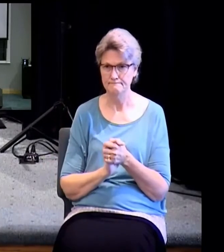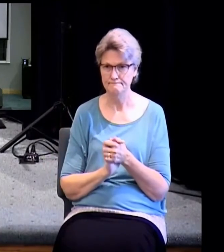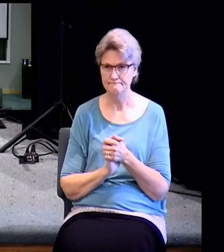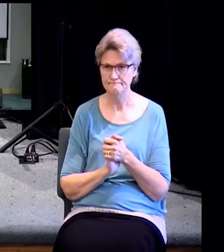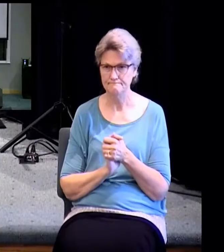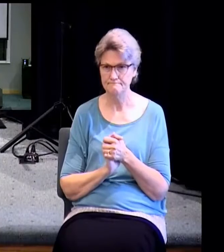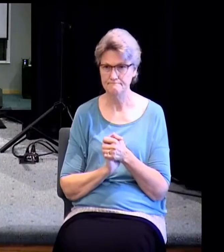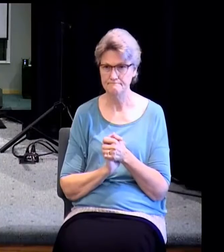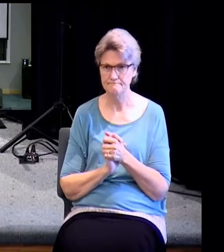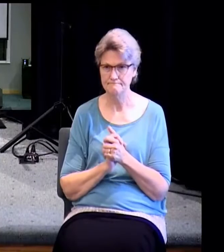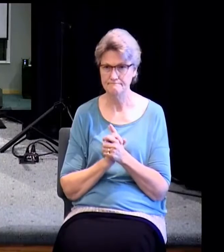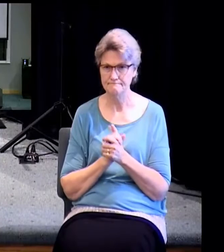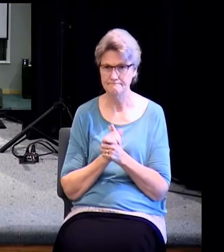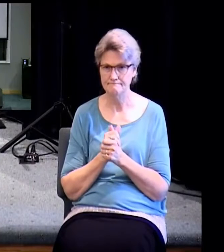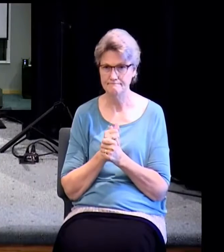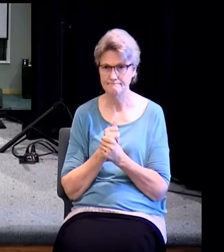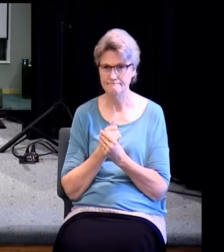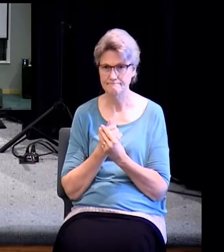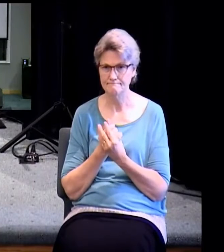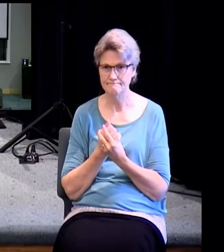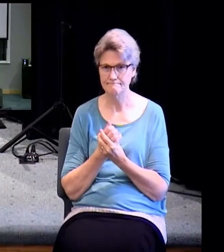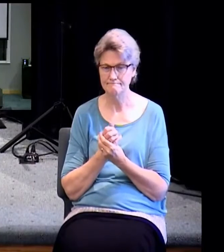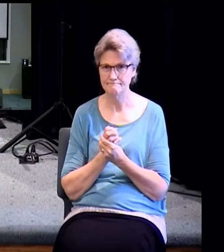Ghost, Ruach HaKodesh.